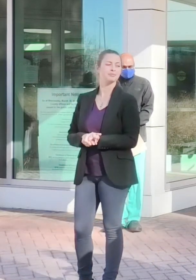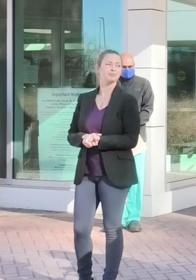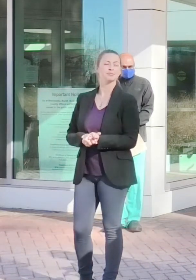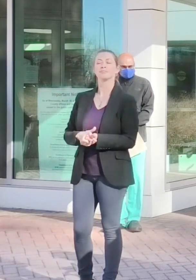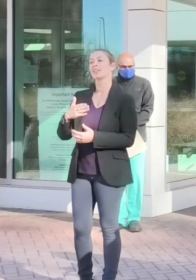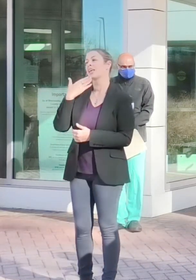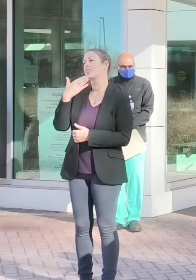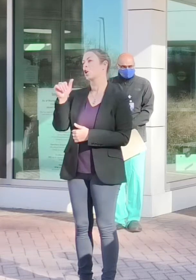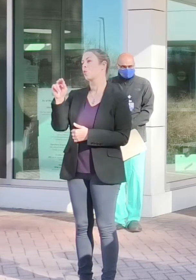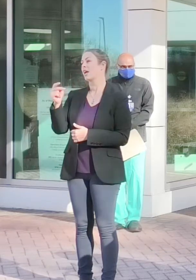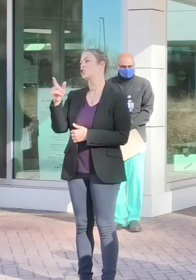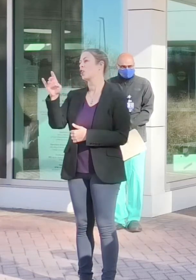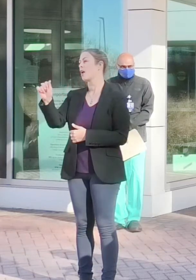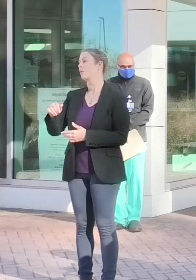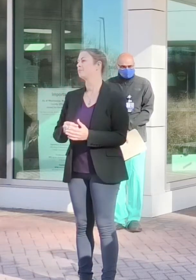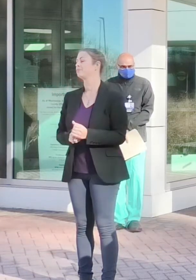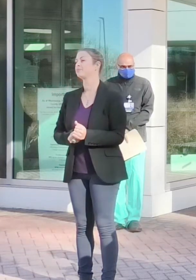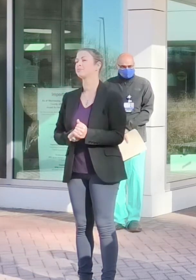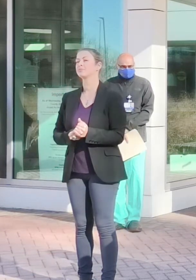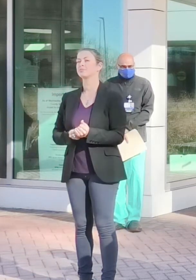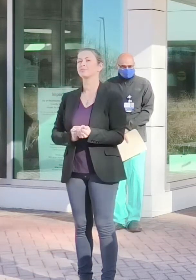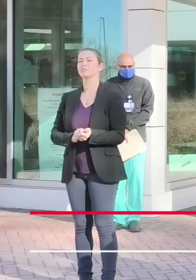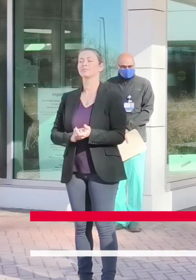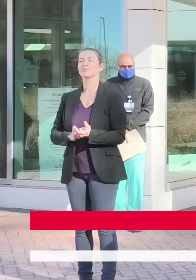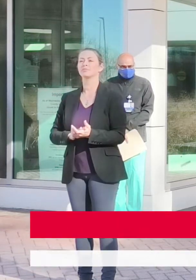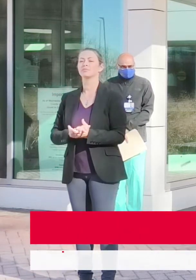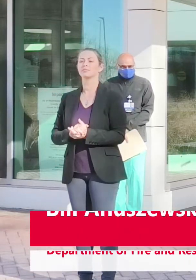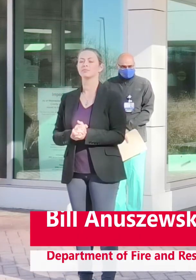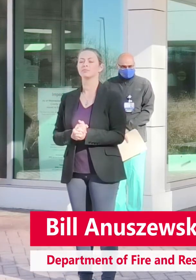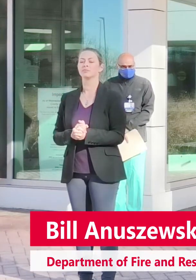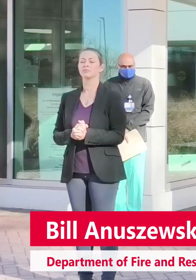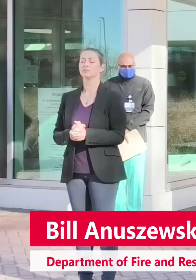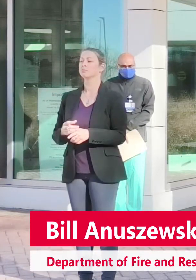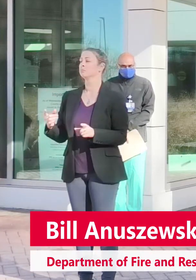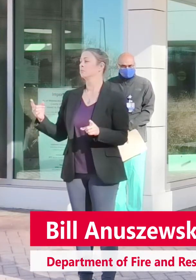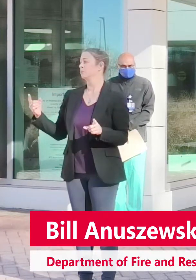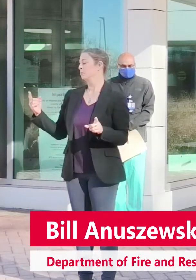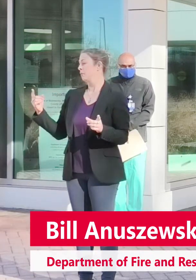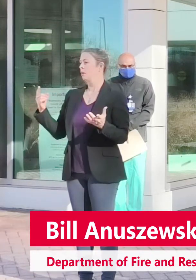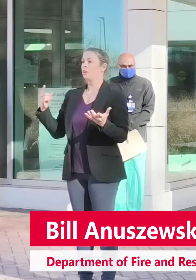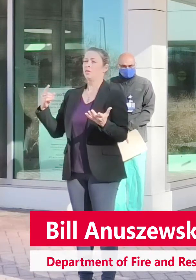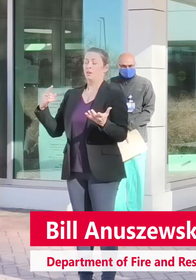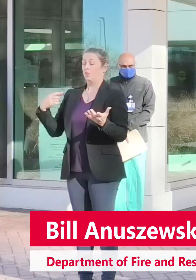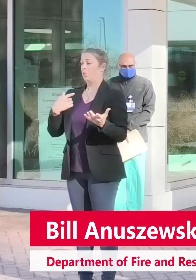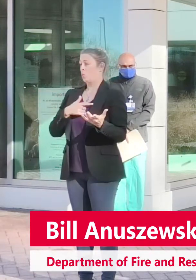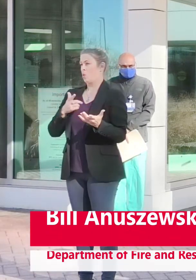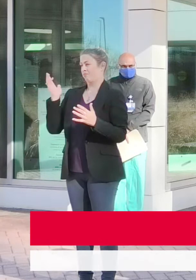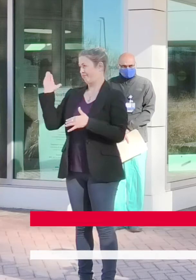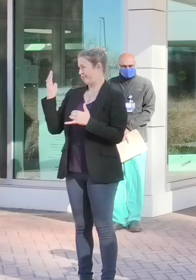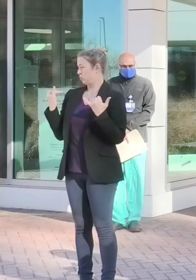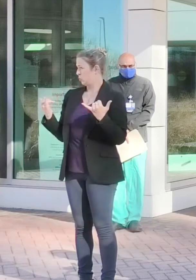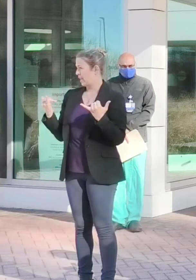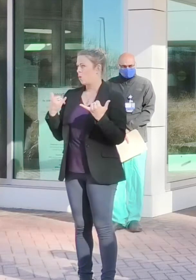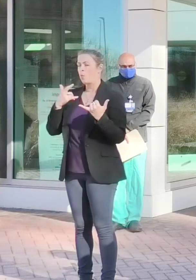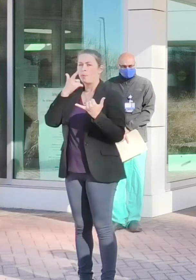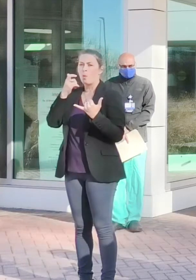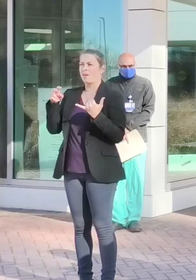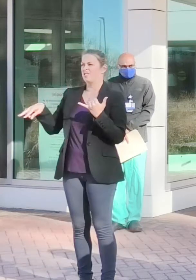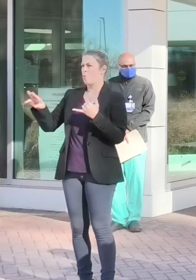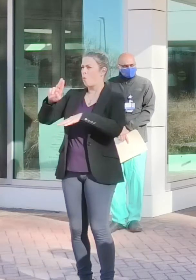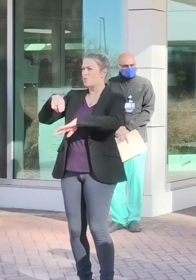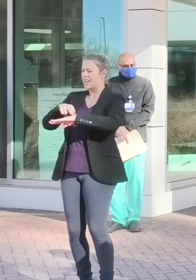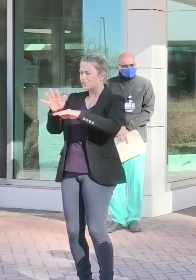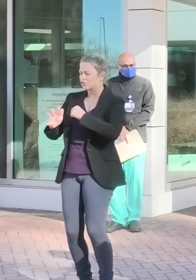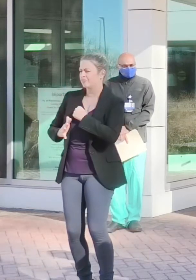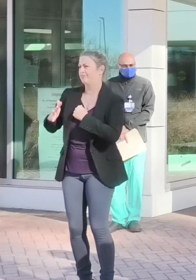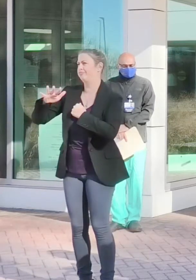Thank you, Angela. Well, we've all heard it here today. We've been watching the positivity rate rise across the country, the